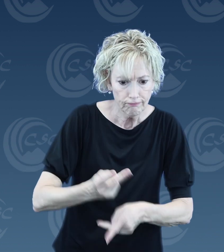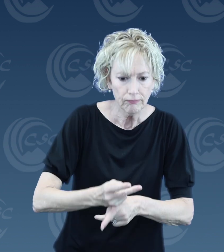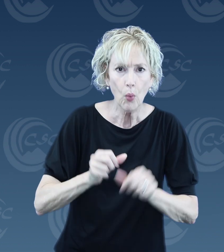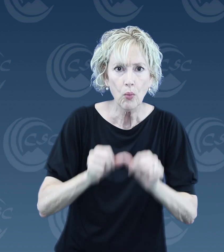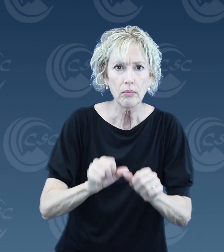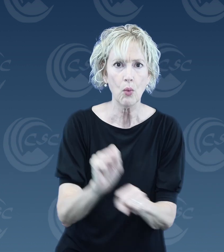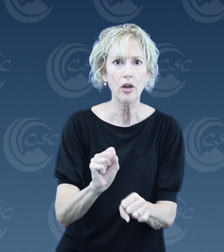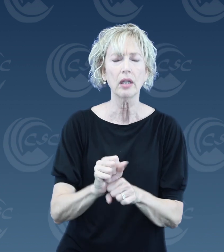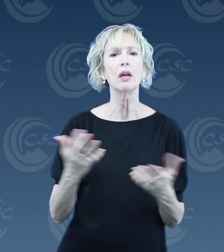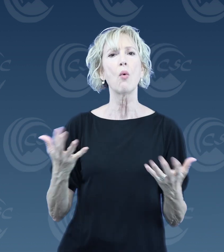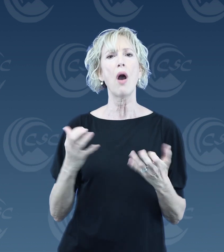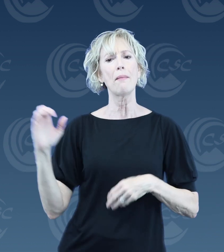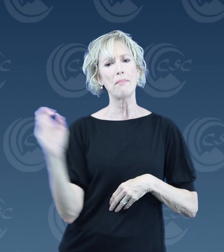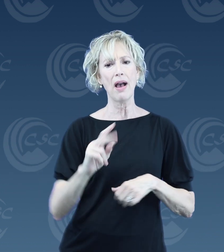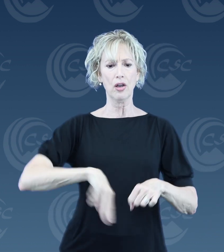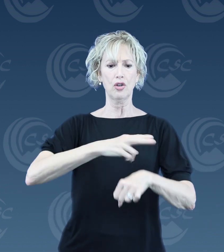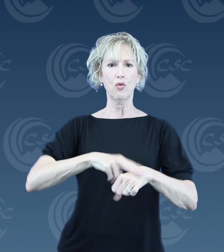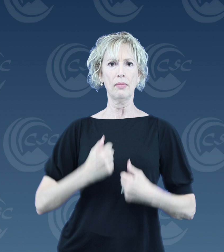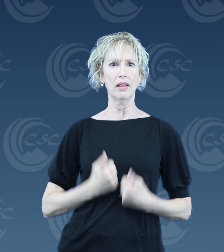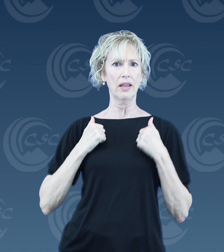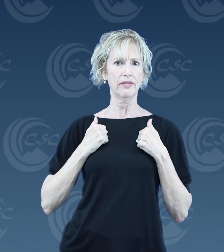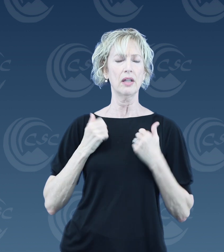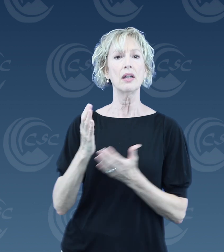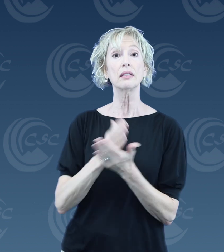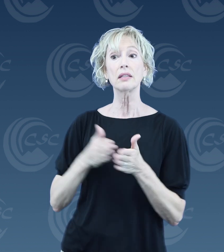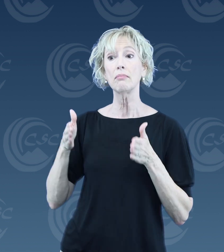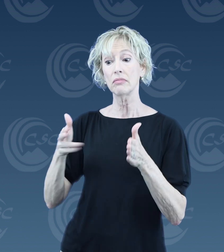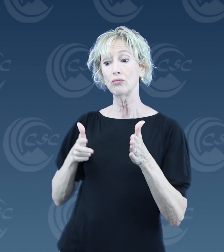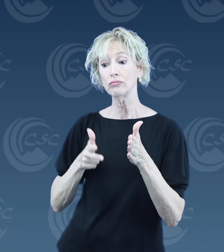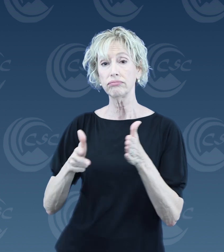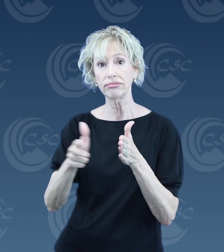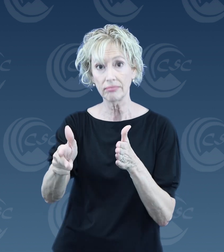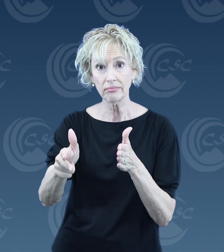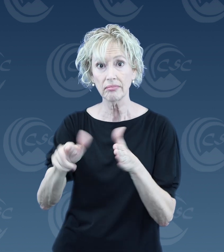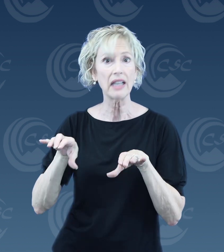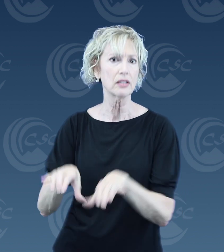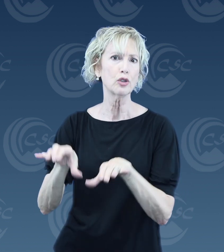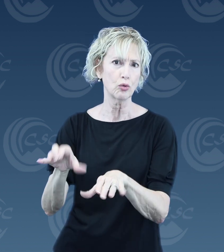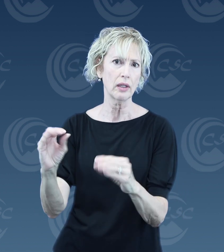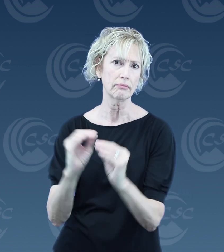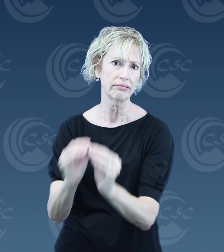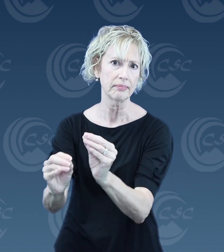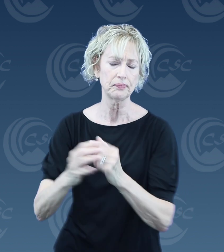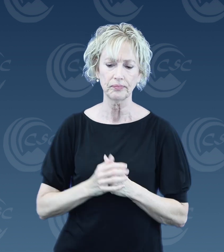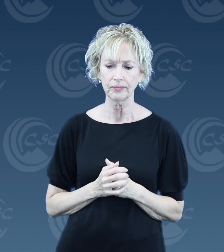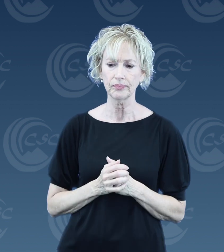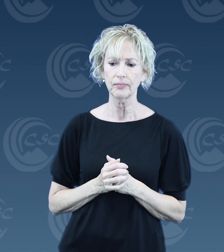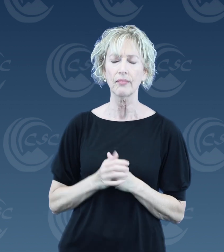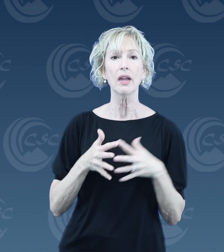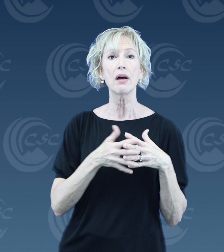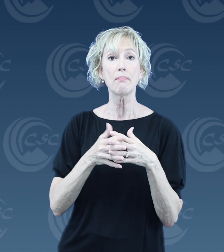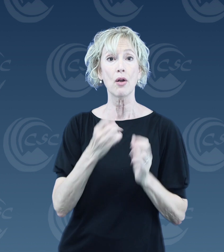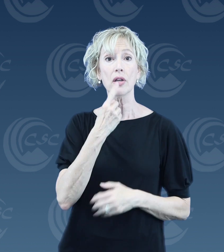a more normal life in some of that area, driving across the roads as recovery is delivered. Let me talk about the American